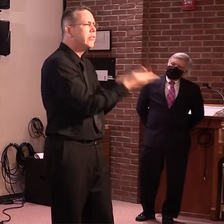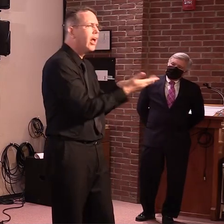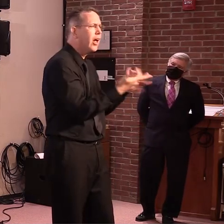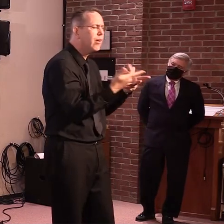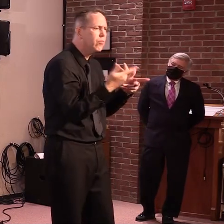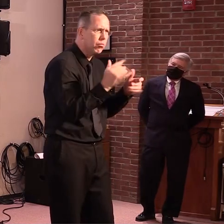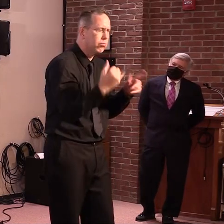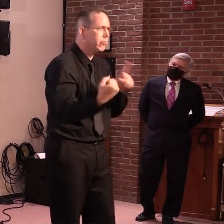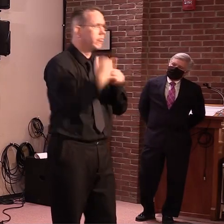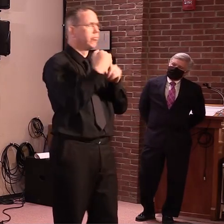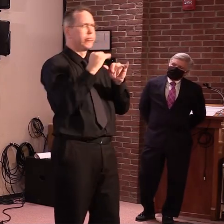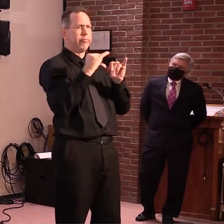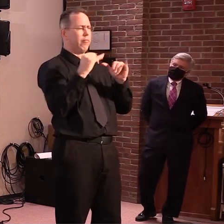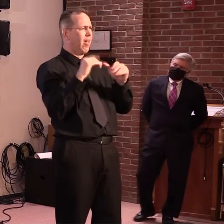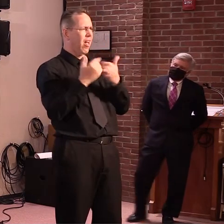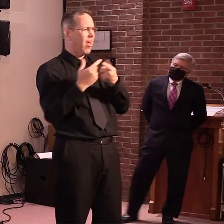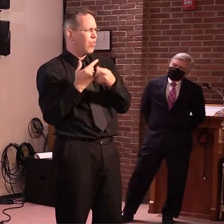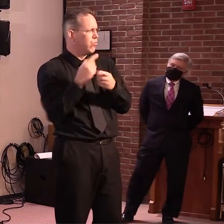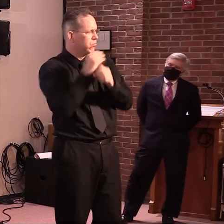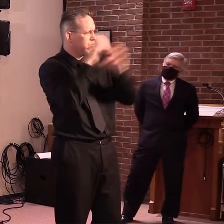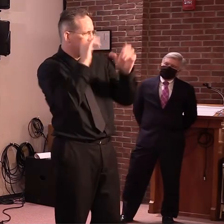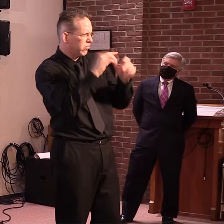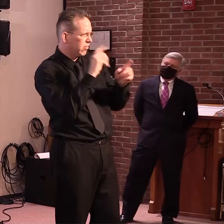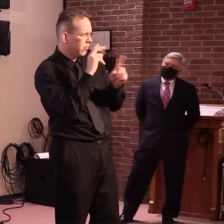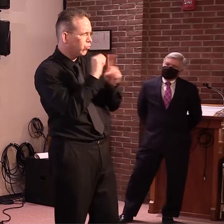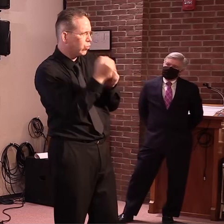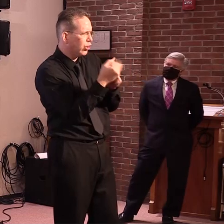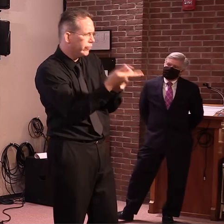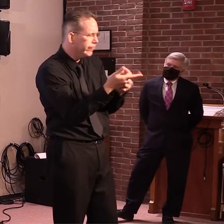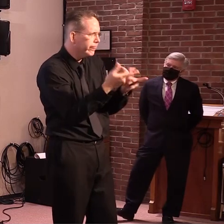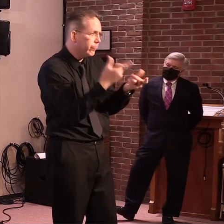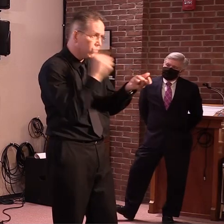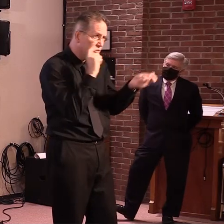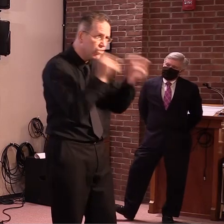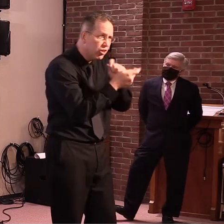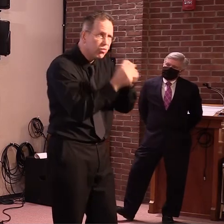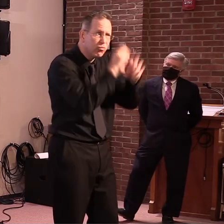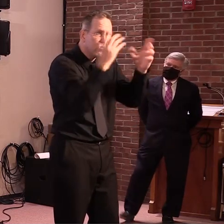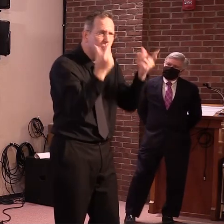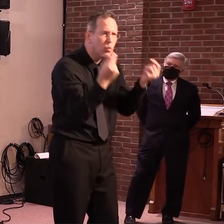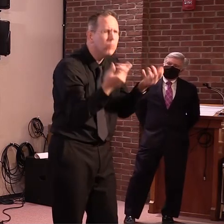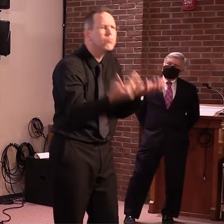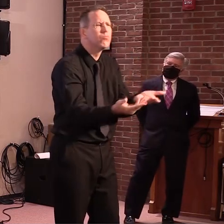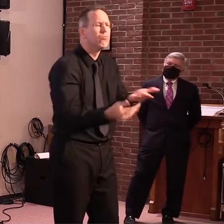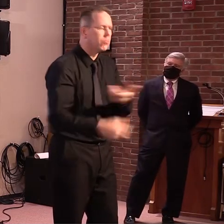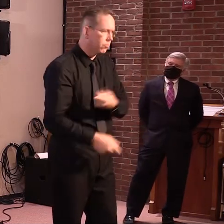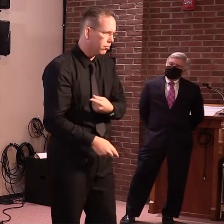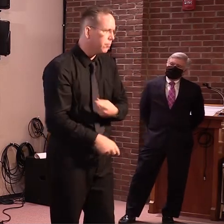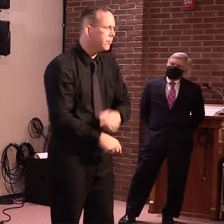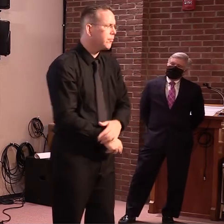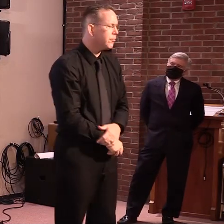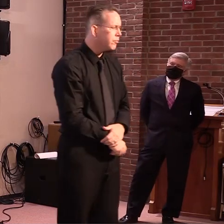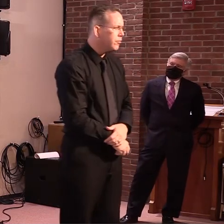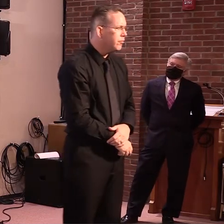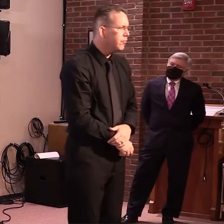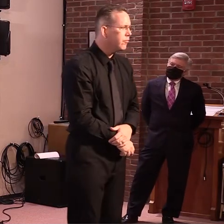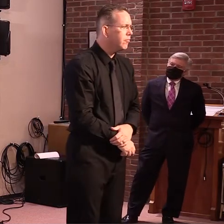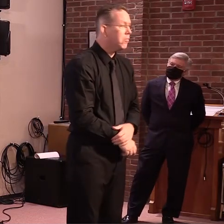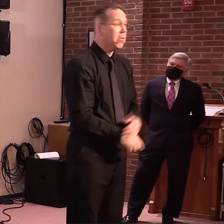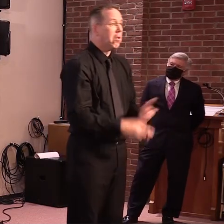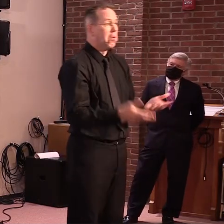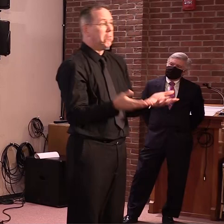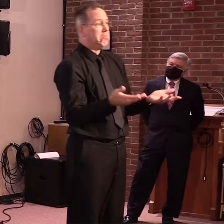large gatherings inside. So that's why we closed down a lot of those opportunities. We've learned a lot over the